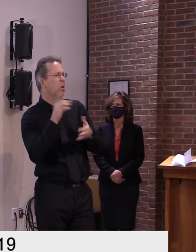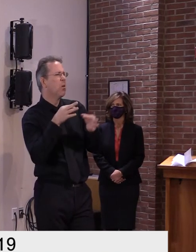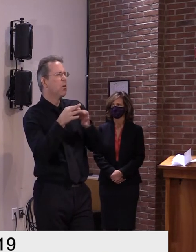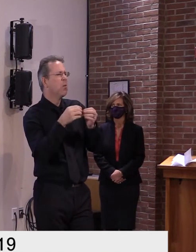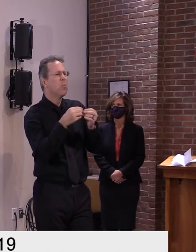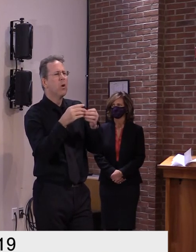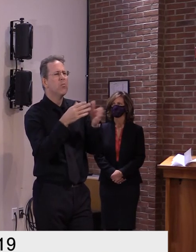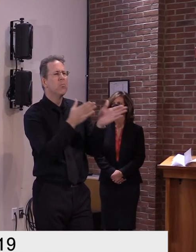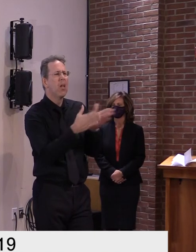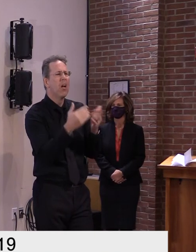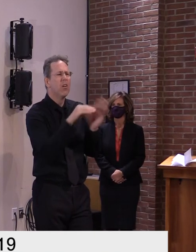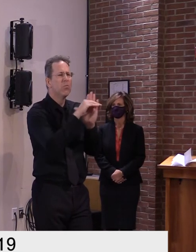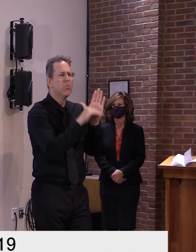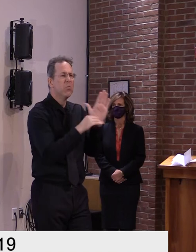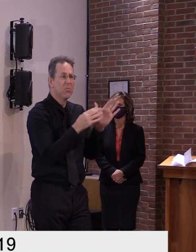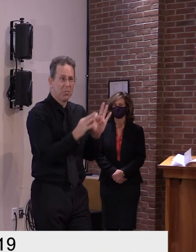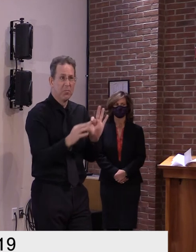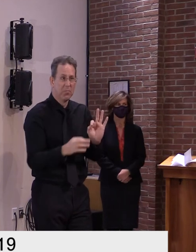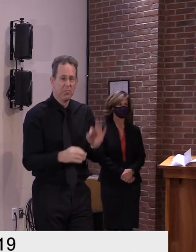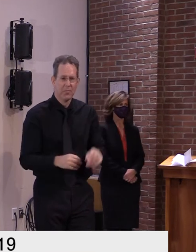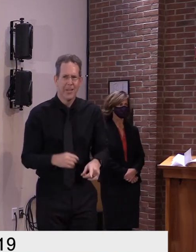Okay, great. Thank you very much.